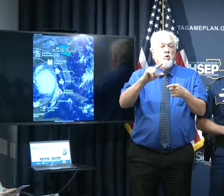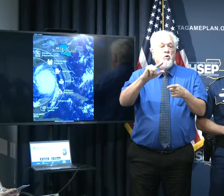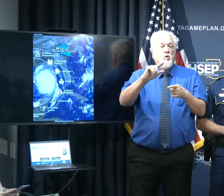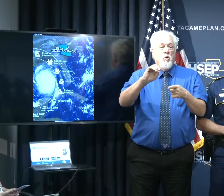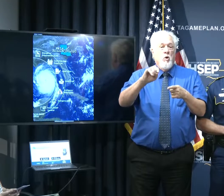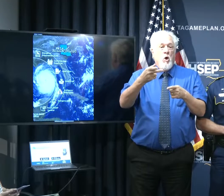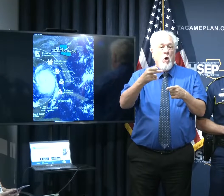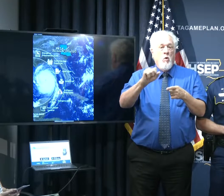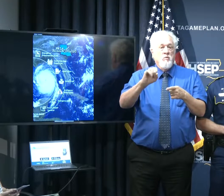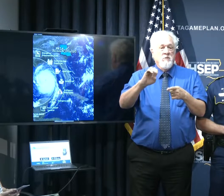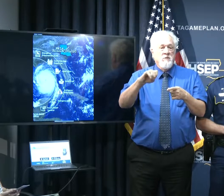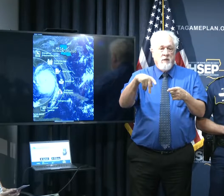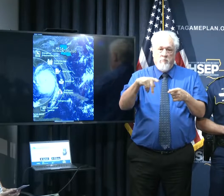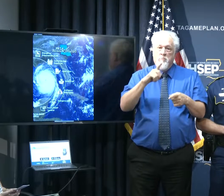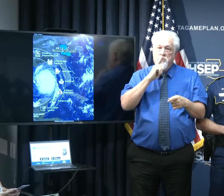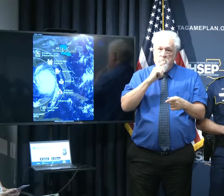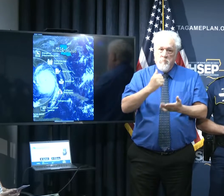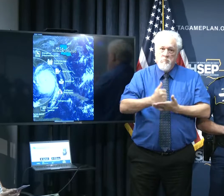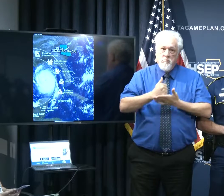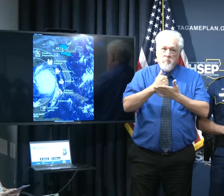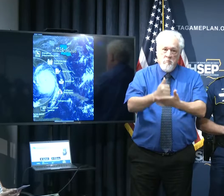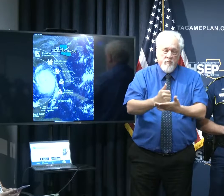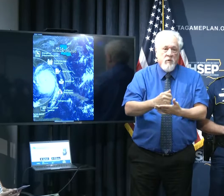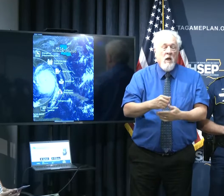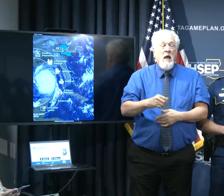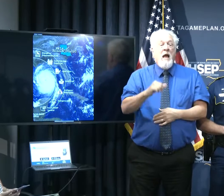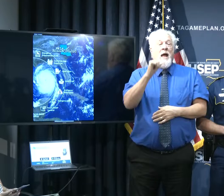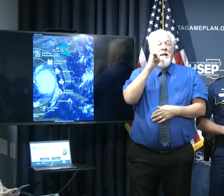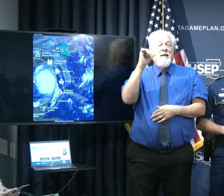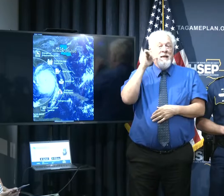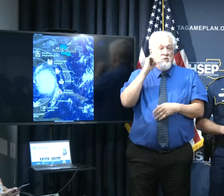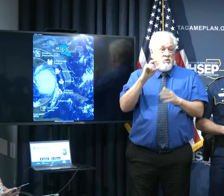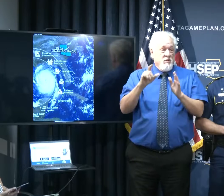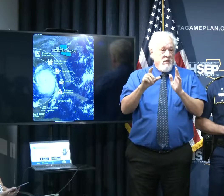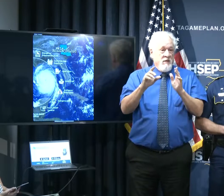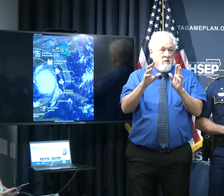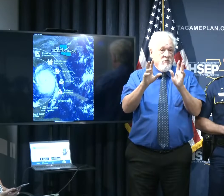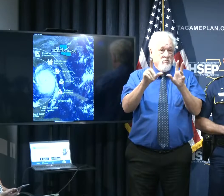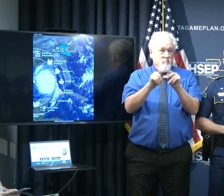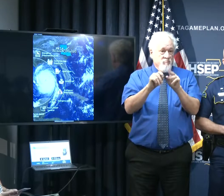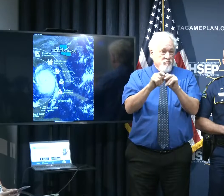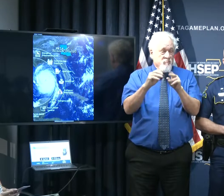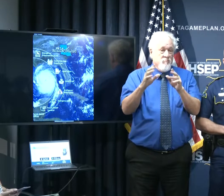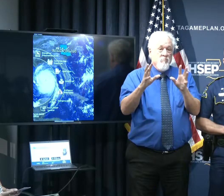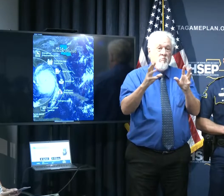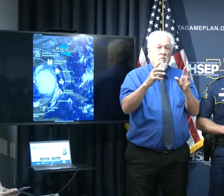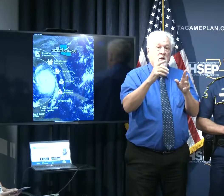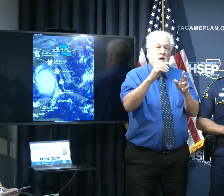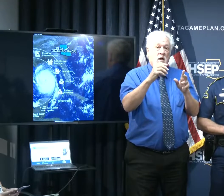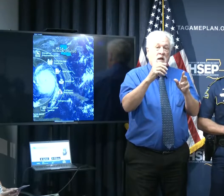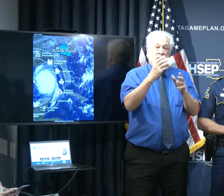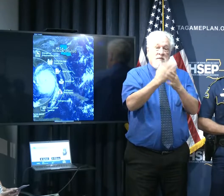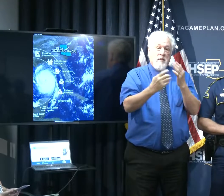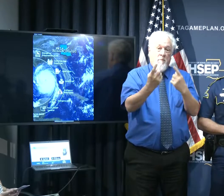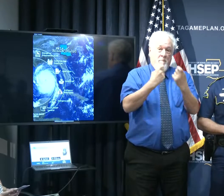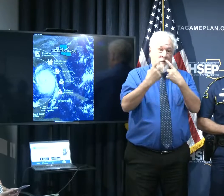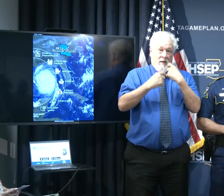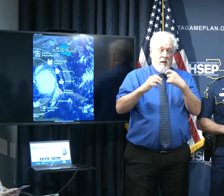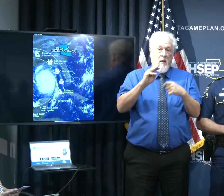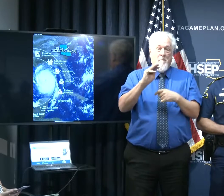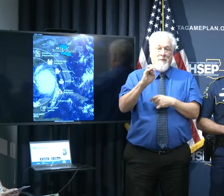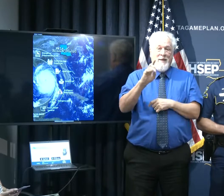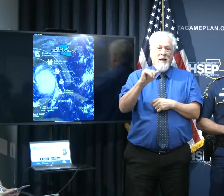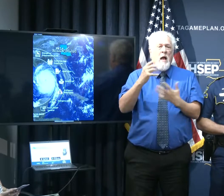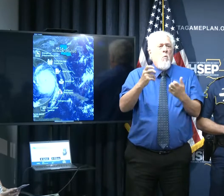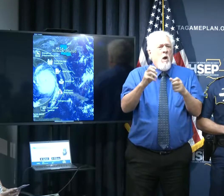has been extremely useful. At yesterday's press conference, at some of the questions that I got from the media, I wanted to